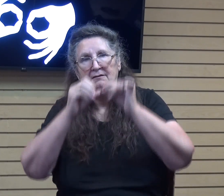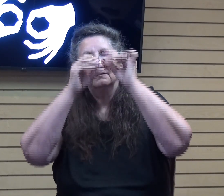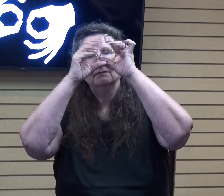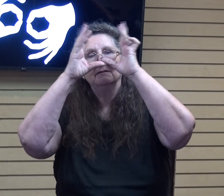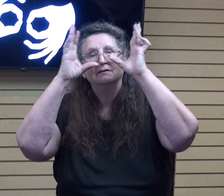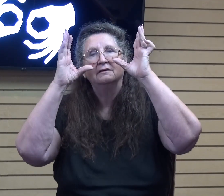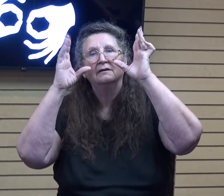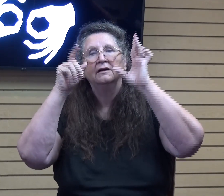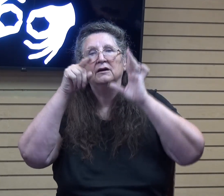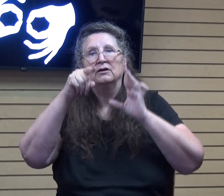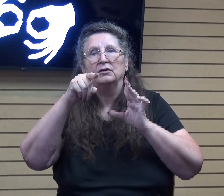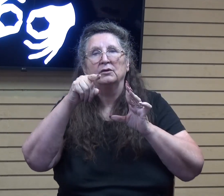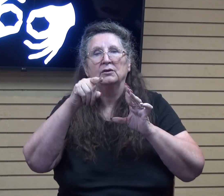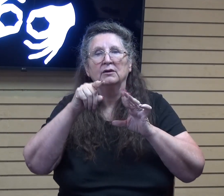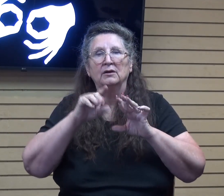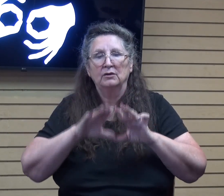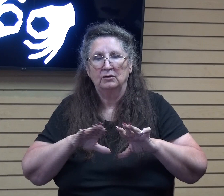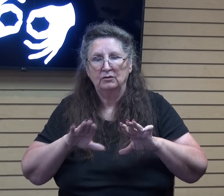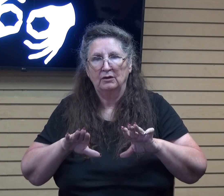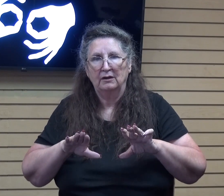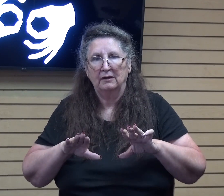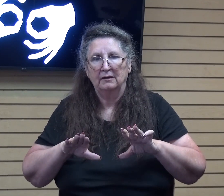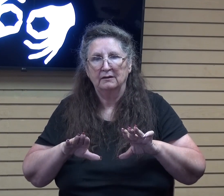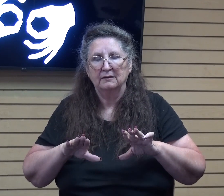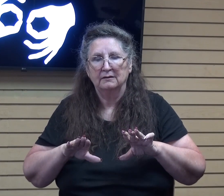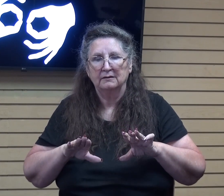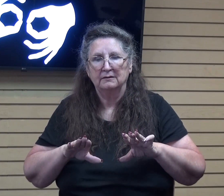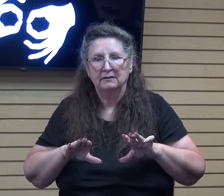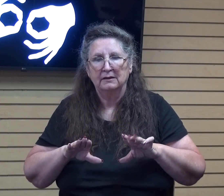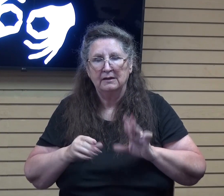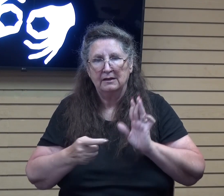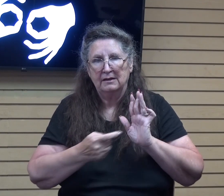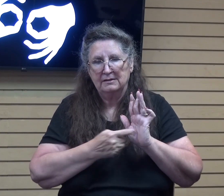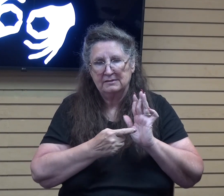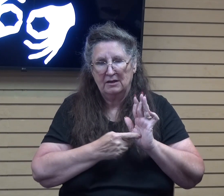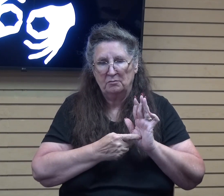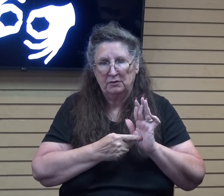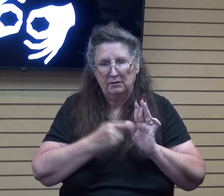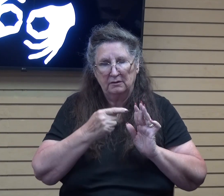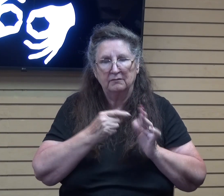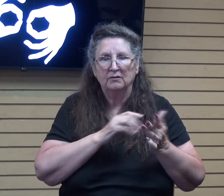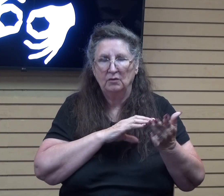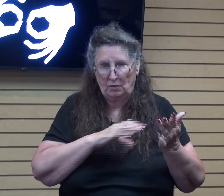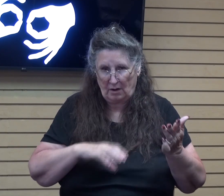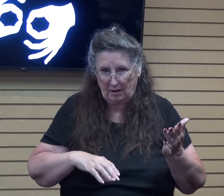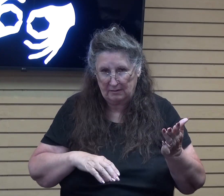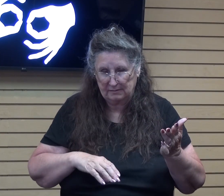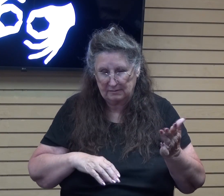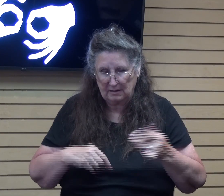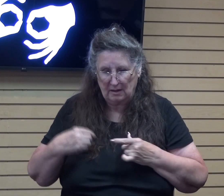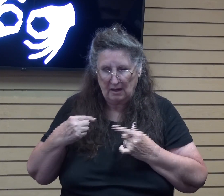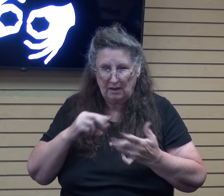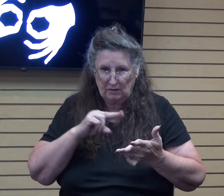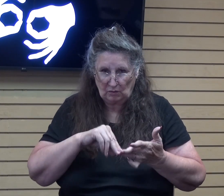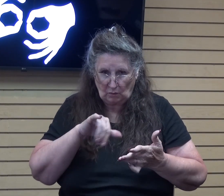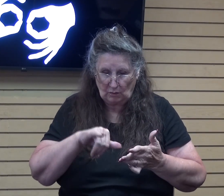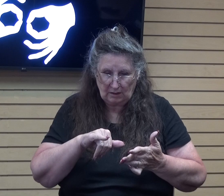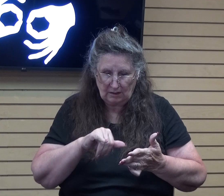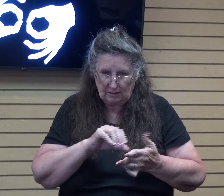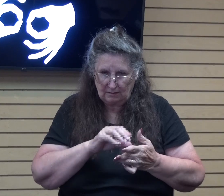that you are your child's example of Christ as we read this passage.